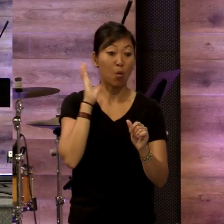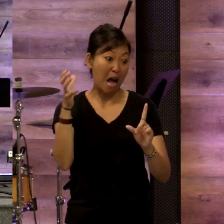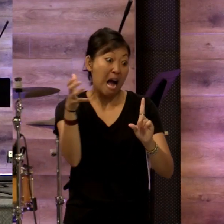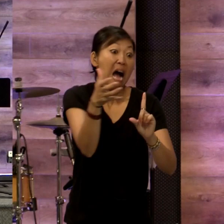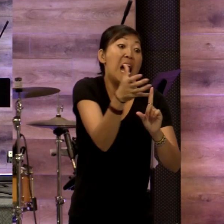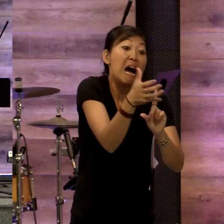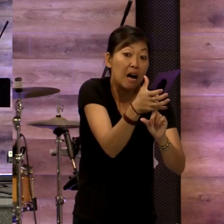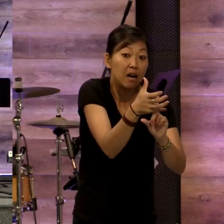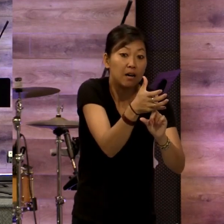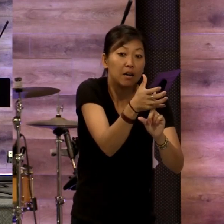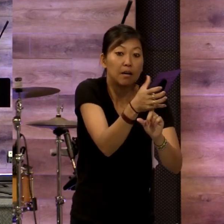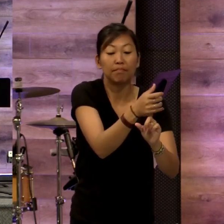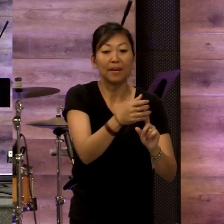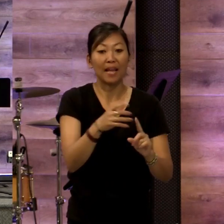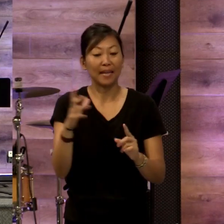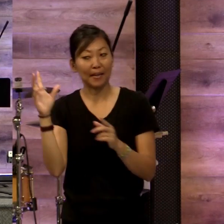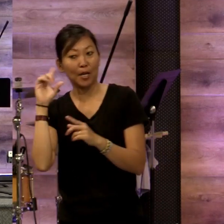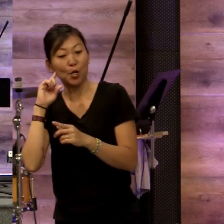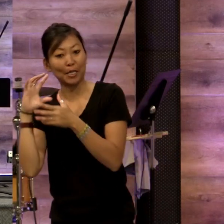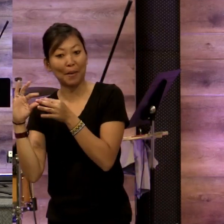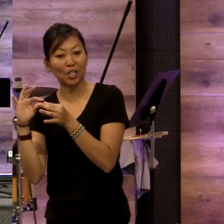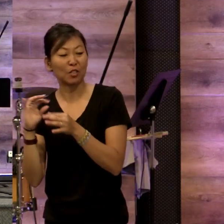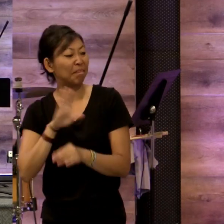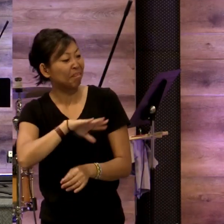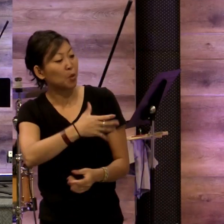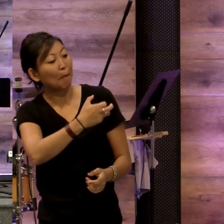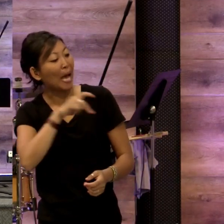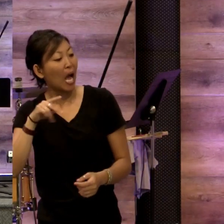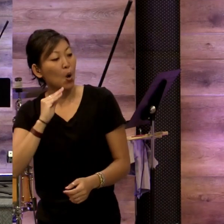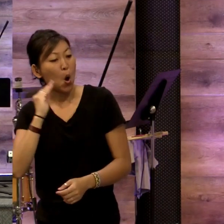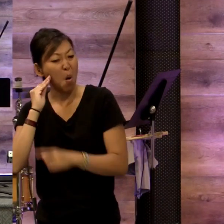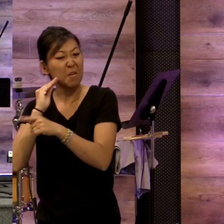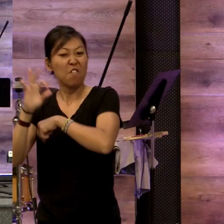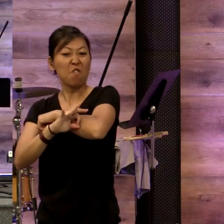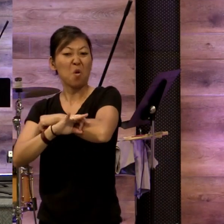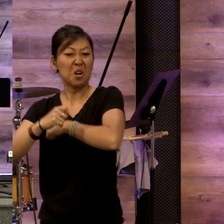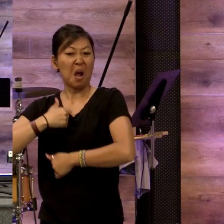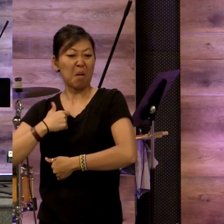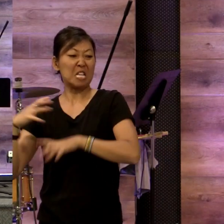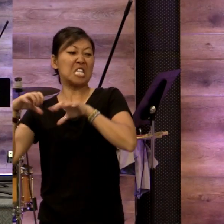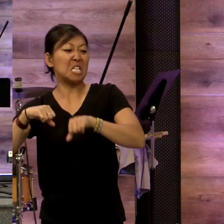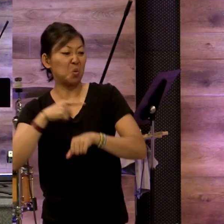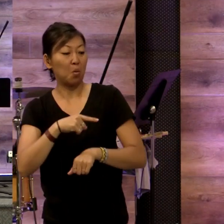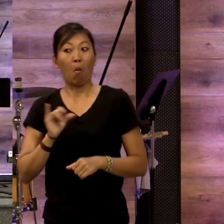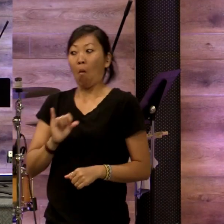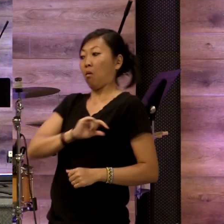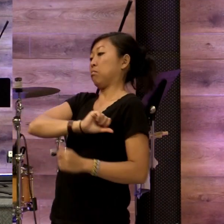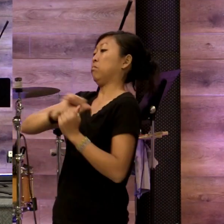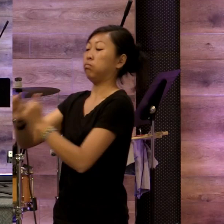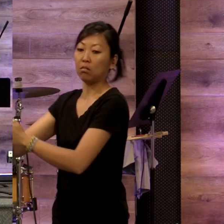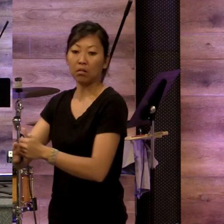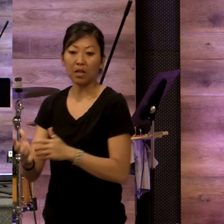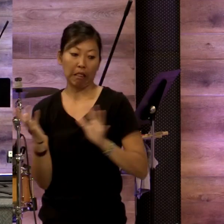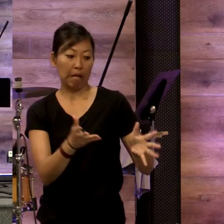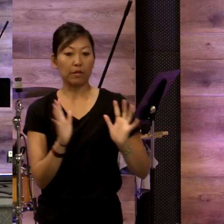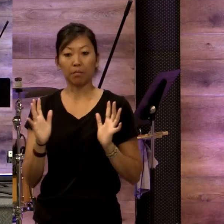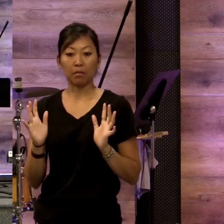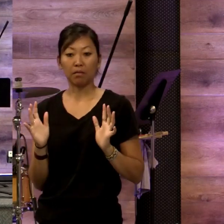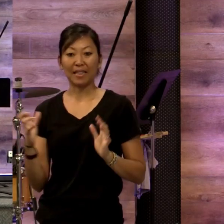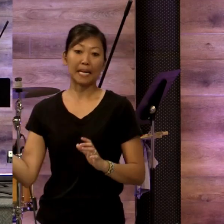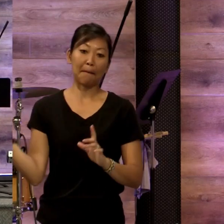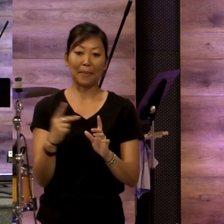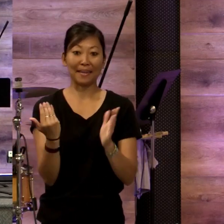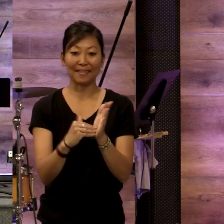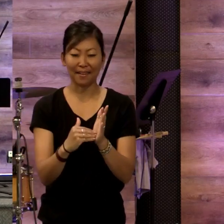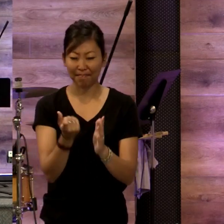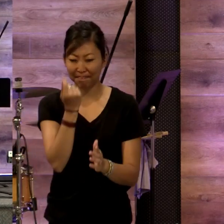and gets a message that he has to go back home and take care of the Philistine enemies. And so he does. And then he comes back. And so I want to be clear